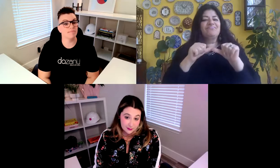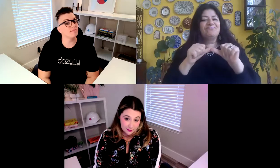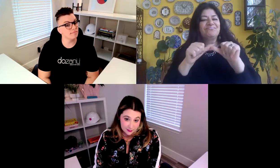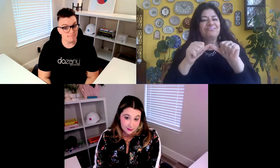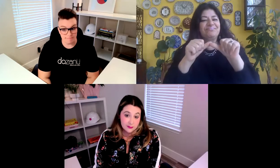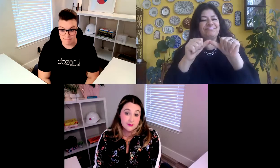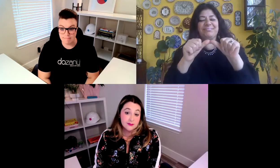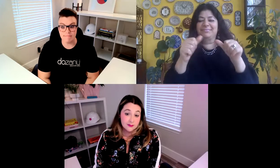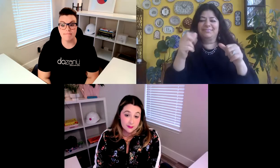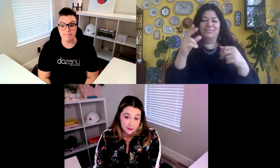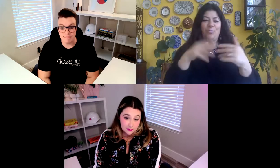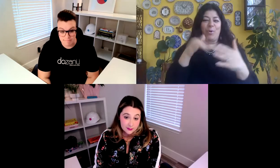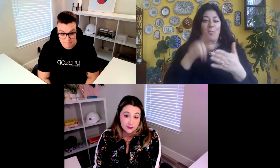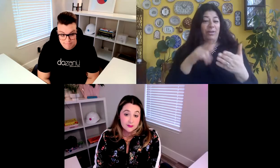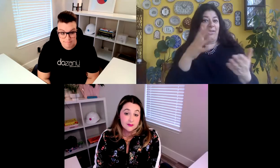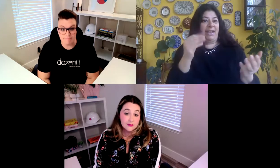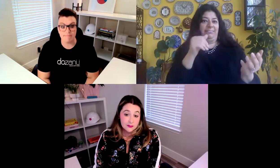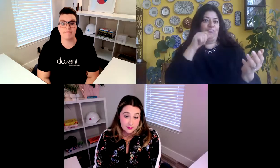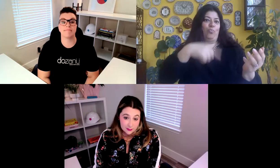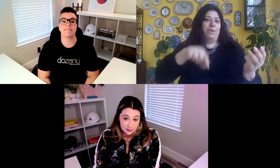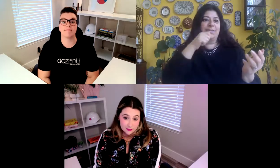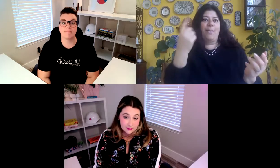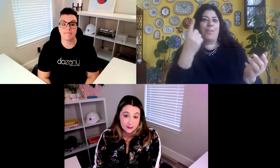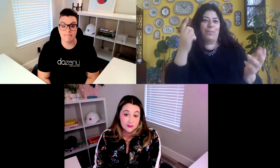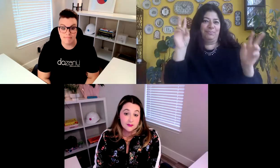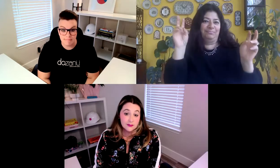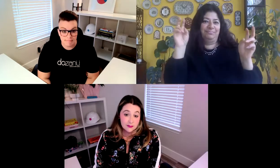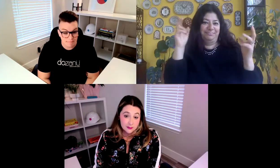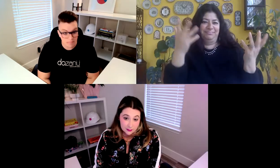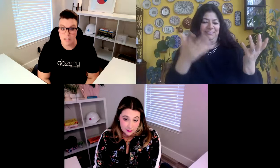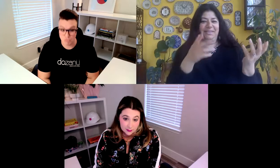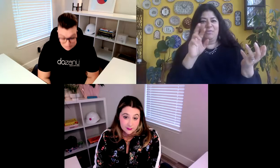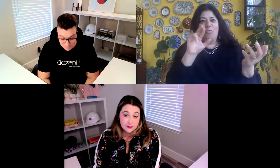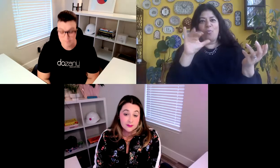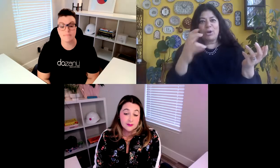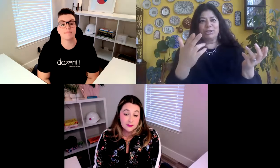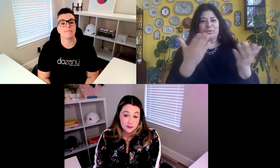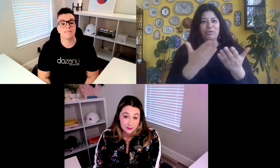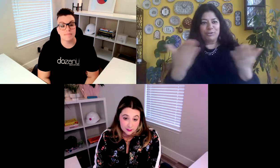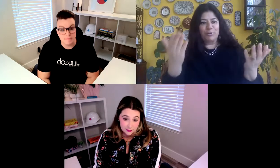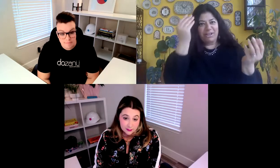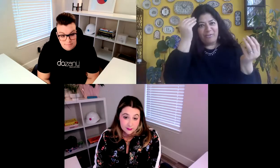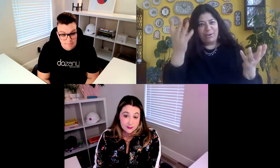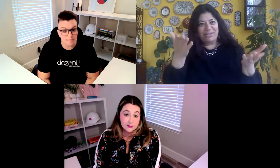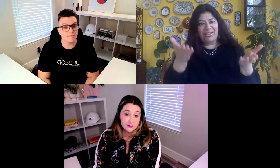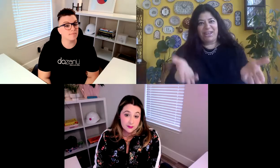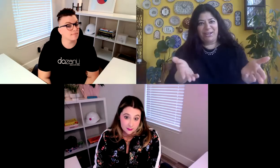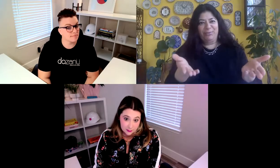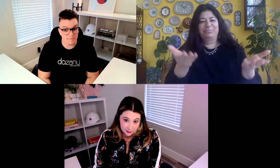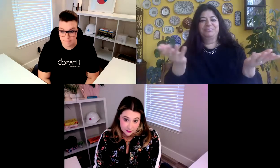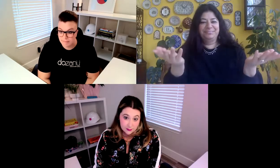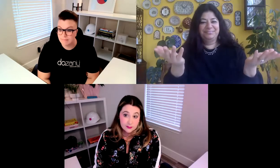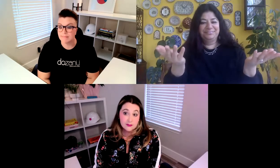come up, stay strong. Keep going, persevere, and you never know if you will inspire someone. You